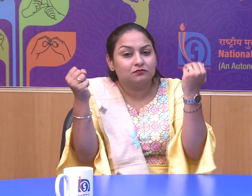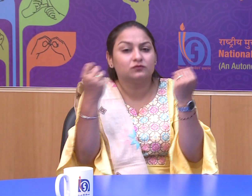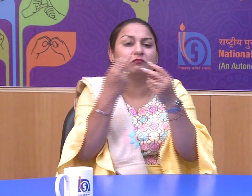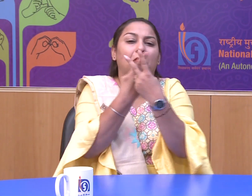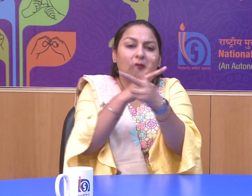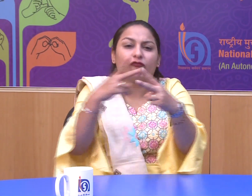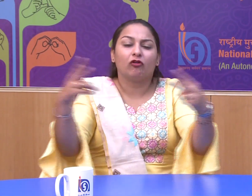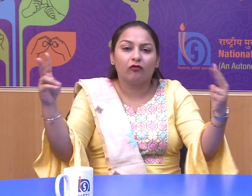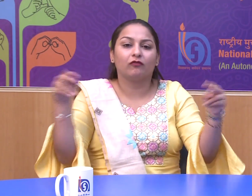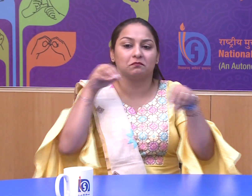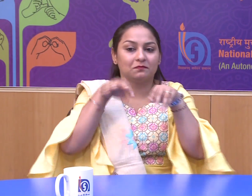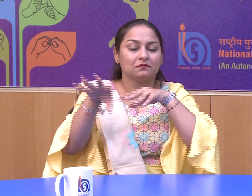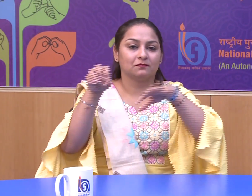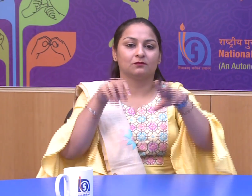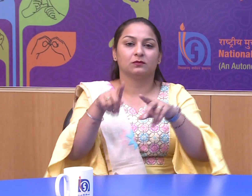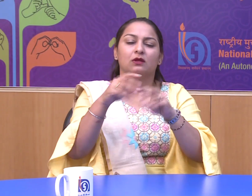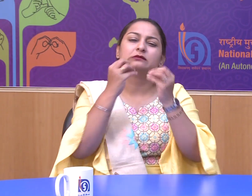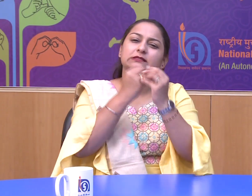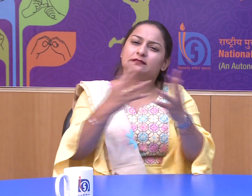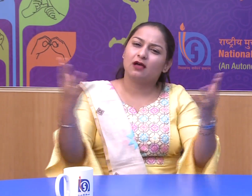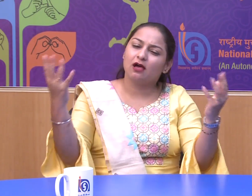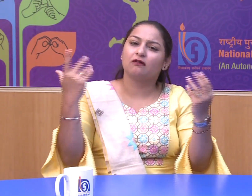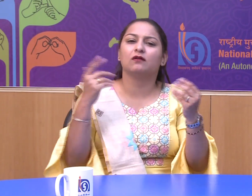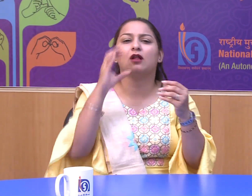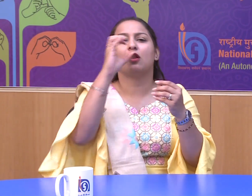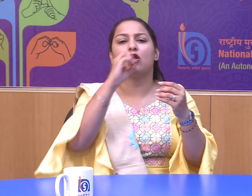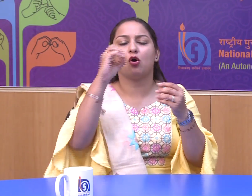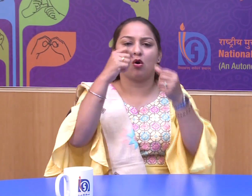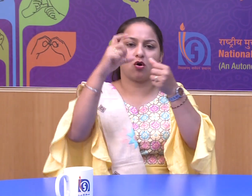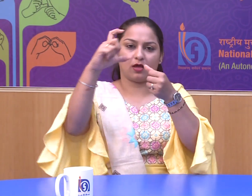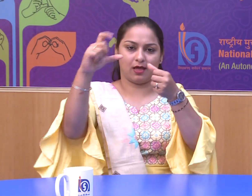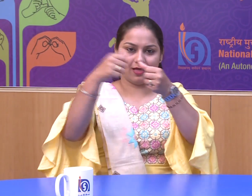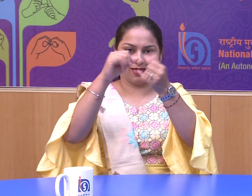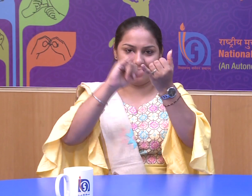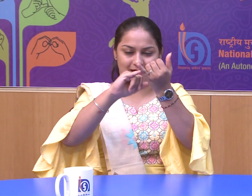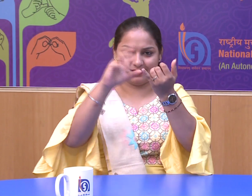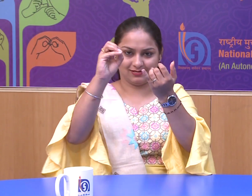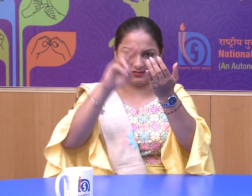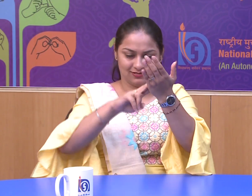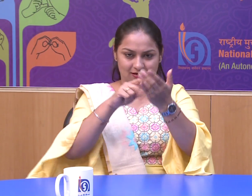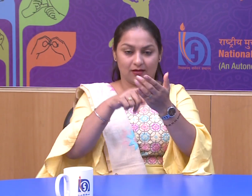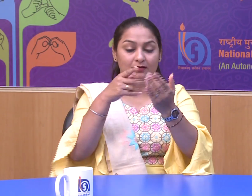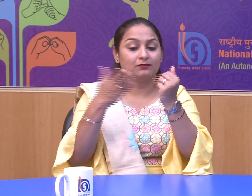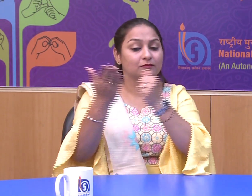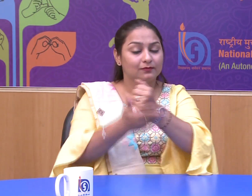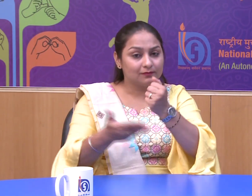fields. Several occasions associated with agricultural operations,